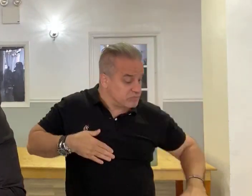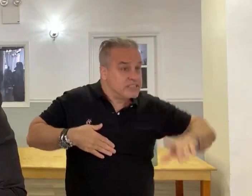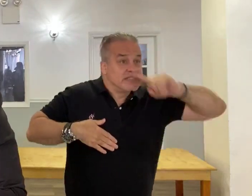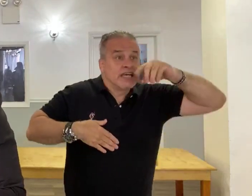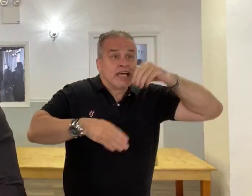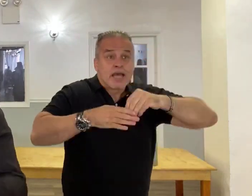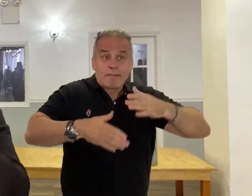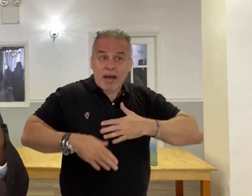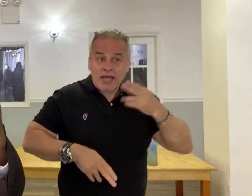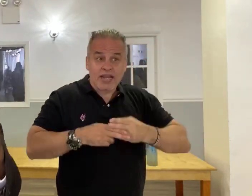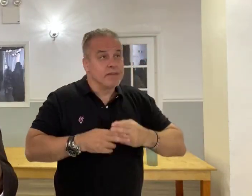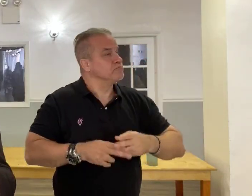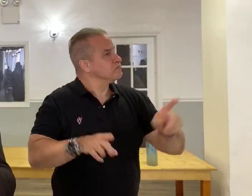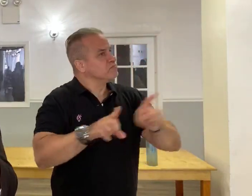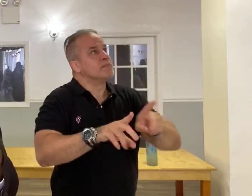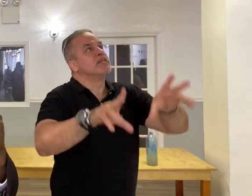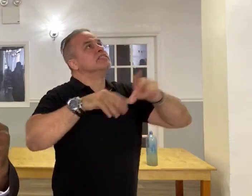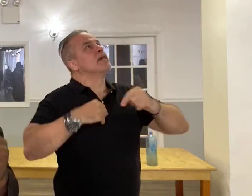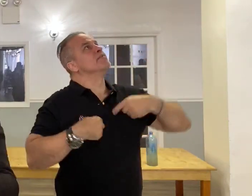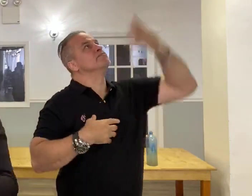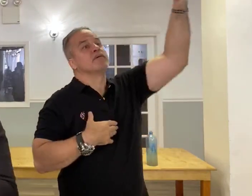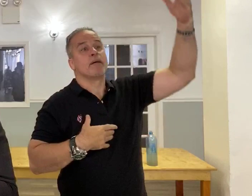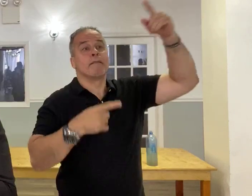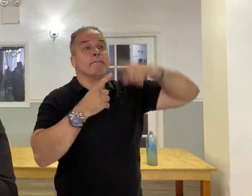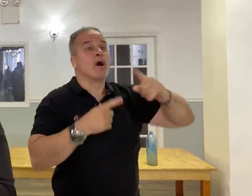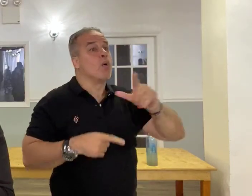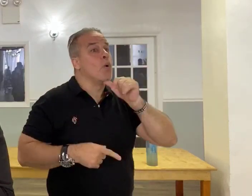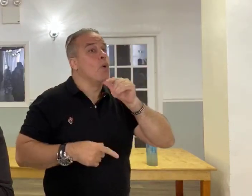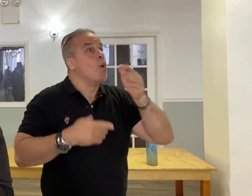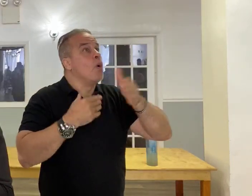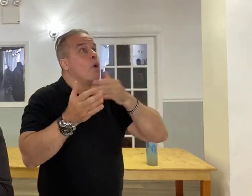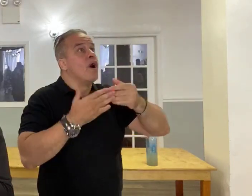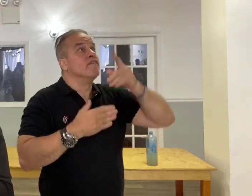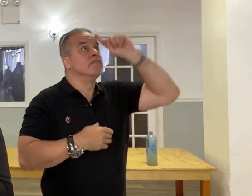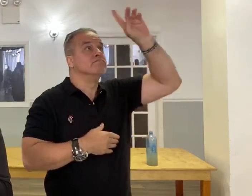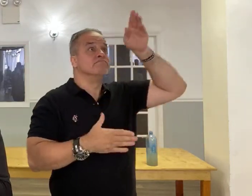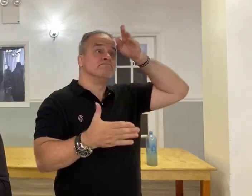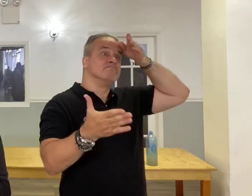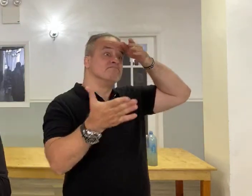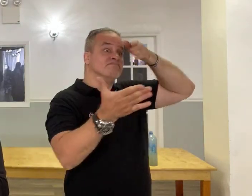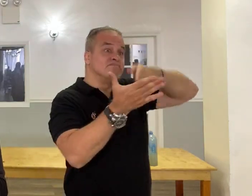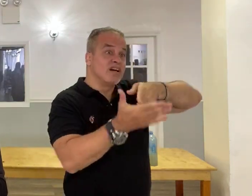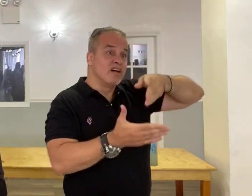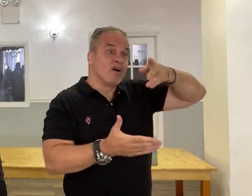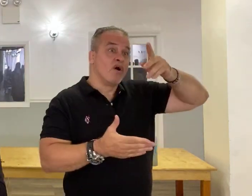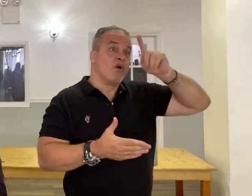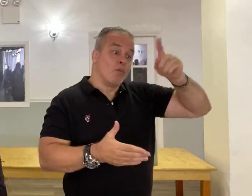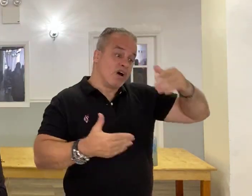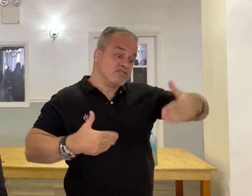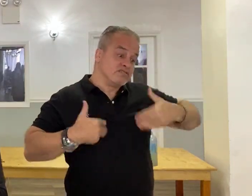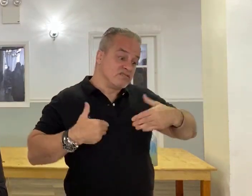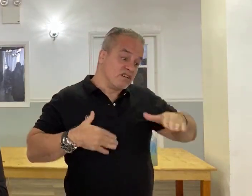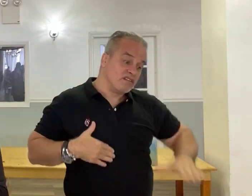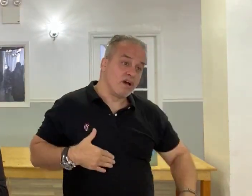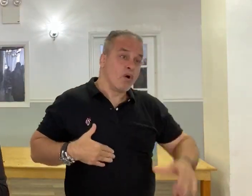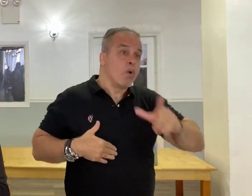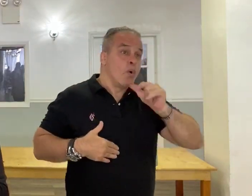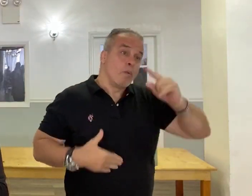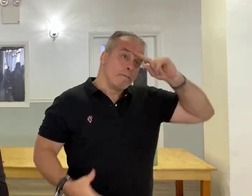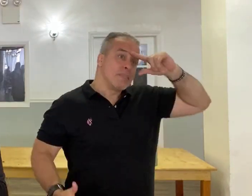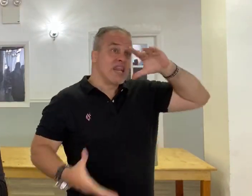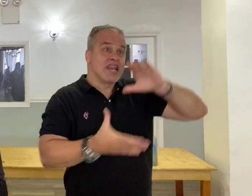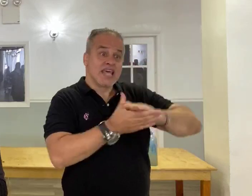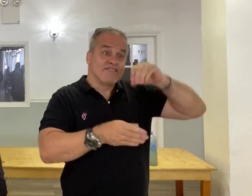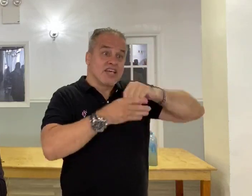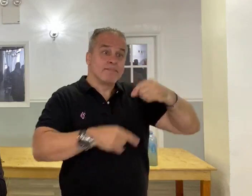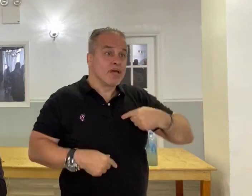me. But whoso shall offend one of these little ones which believe in me,